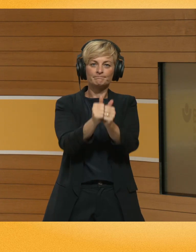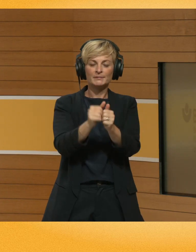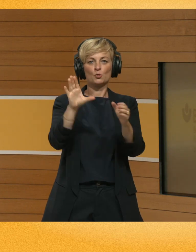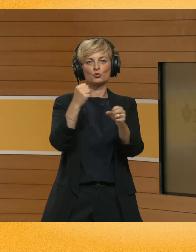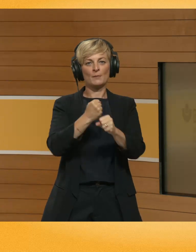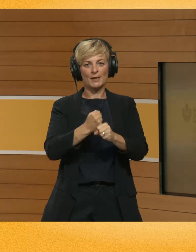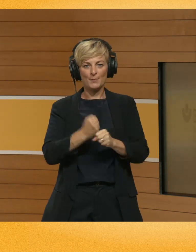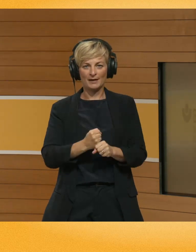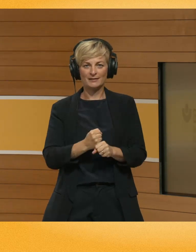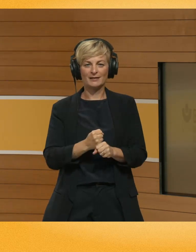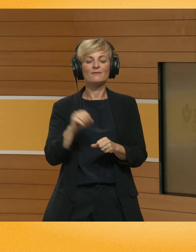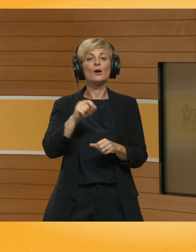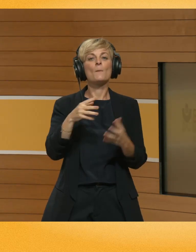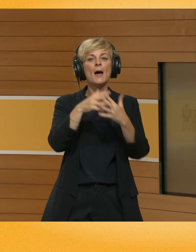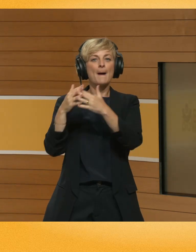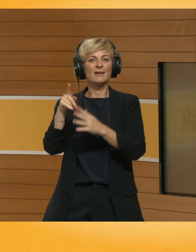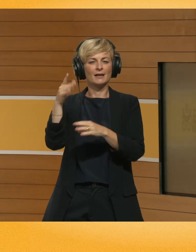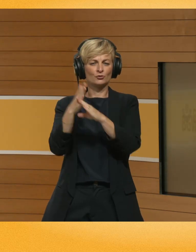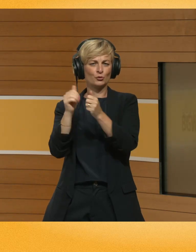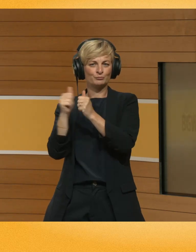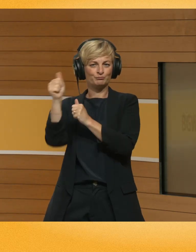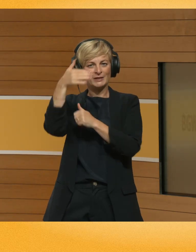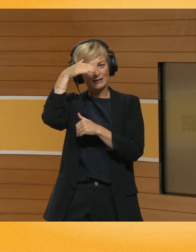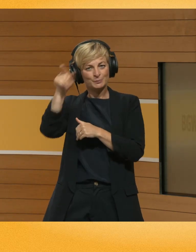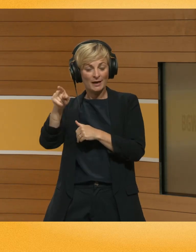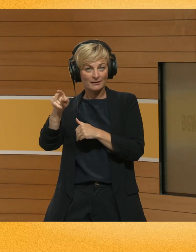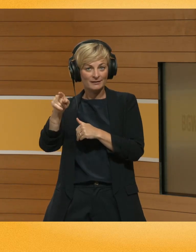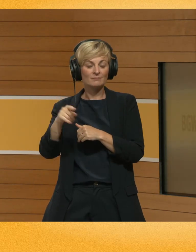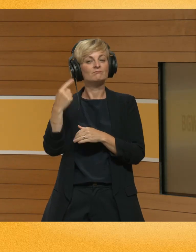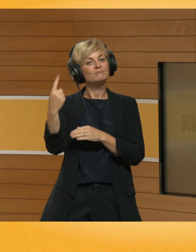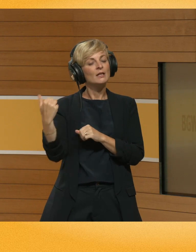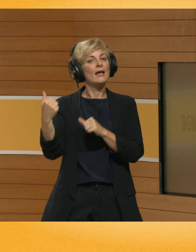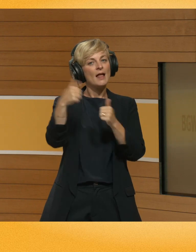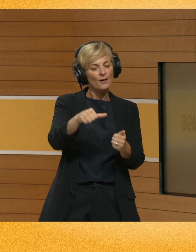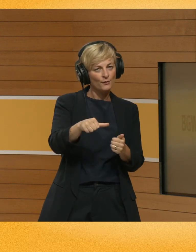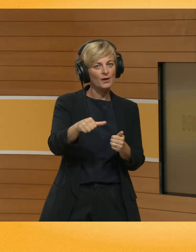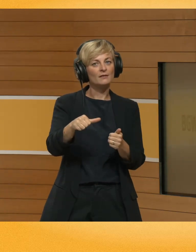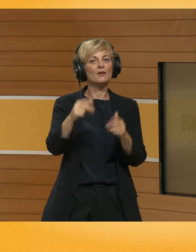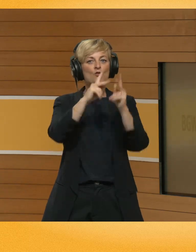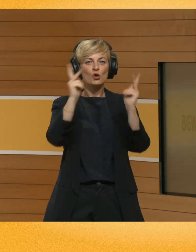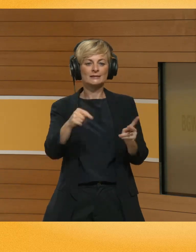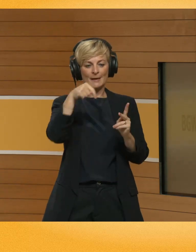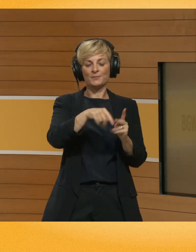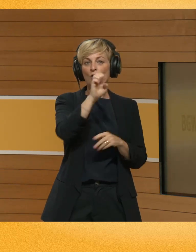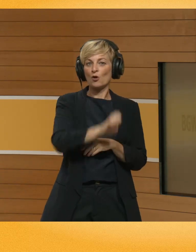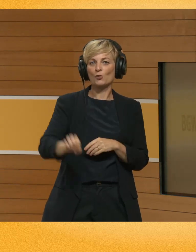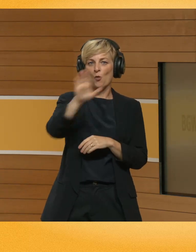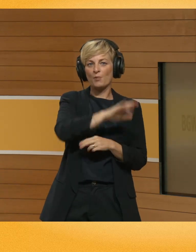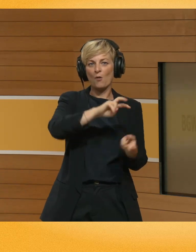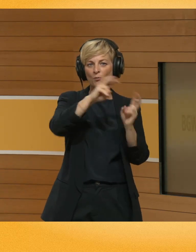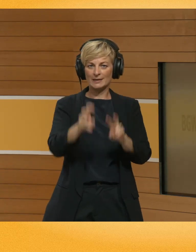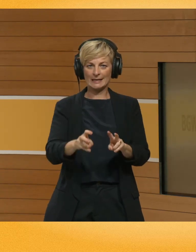this model, so they really help them to introduce the concept in their hospitals. So this means our study covers actually